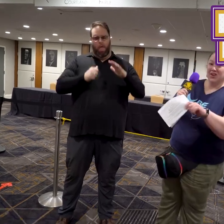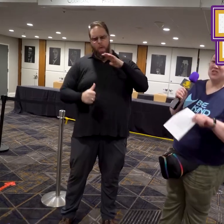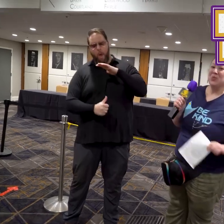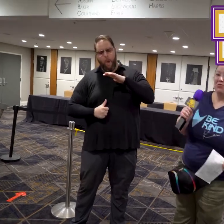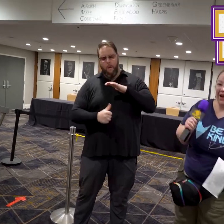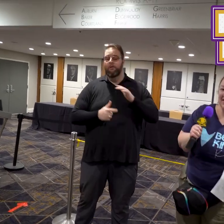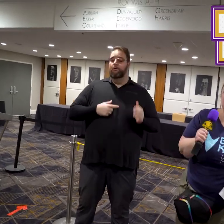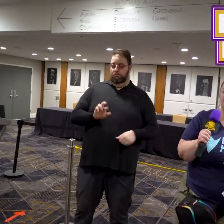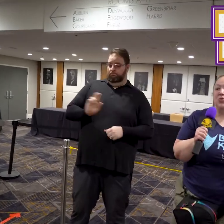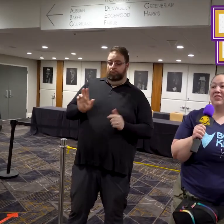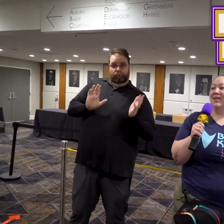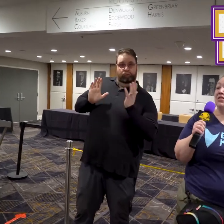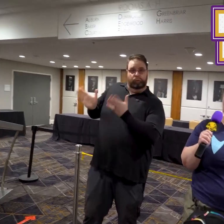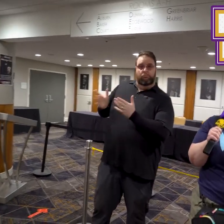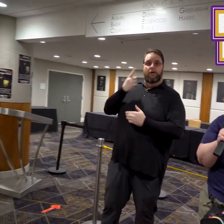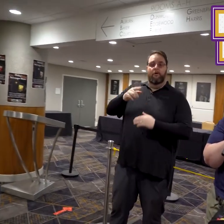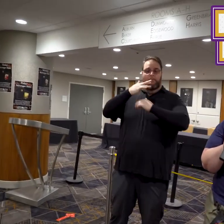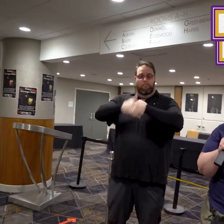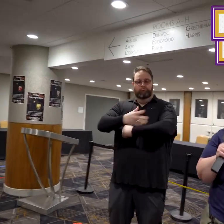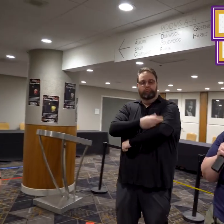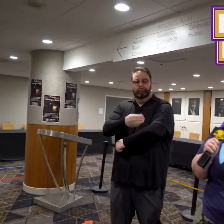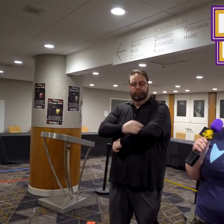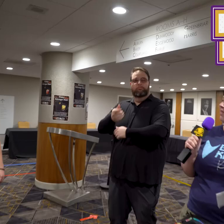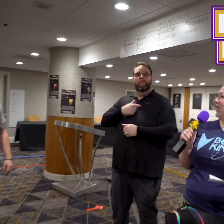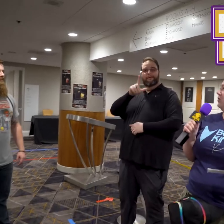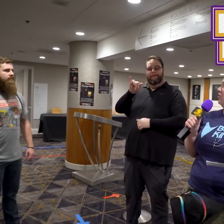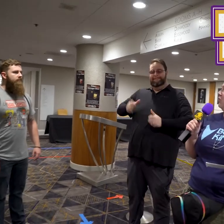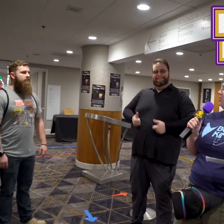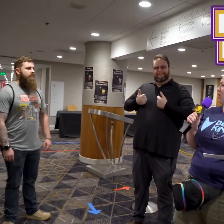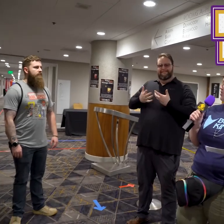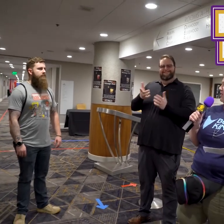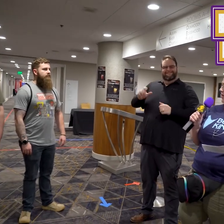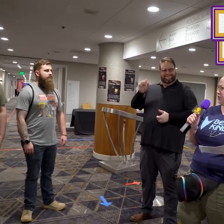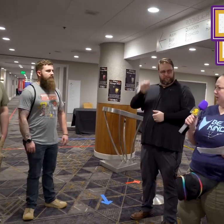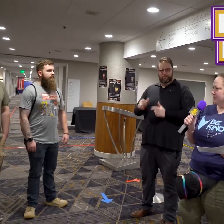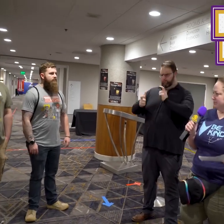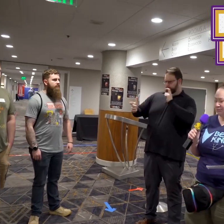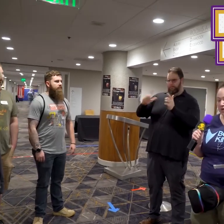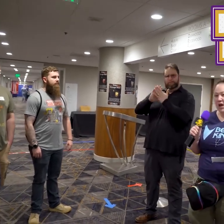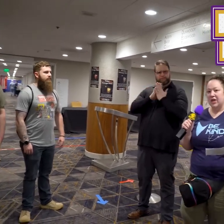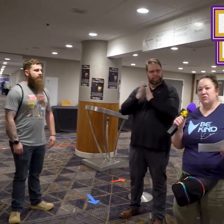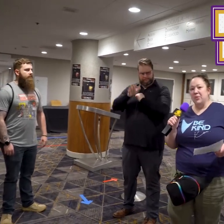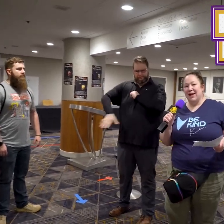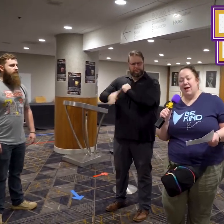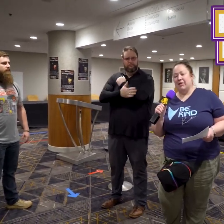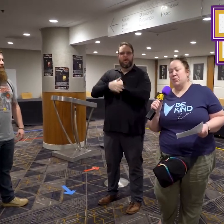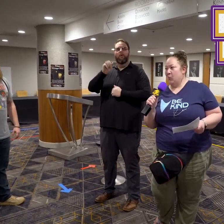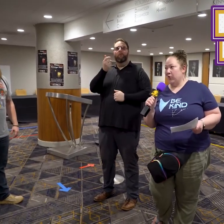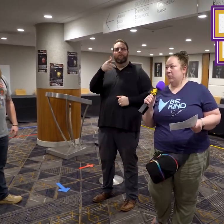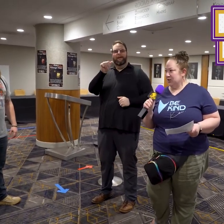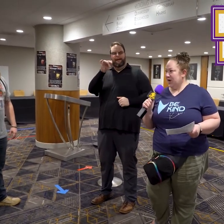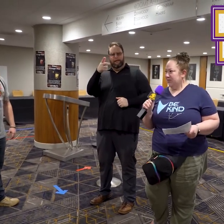Over here to my right is where you will find the blood drive. I believe the largest in the country. The Robert A.